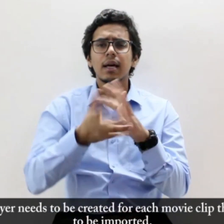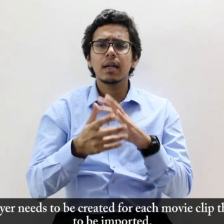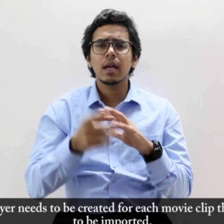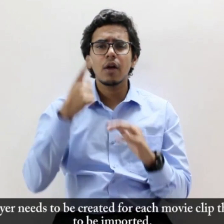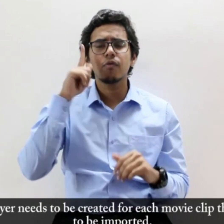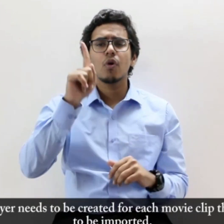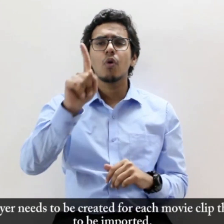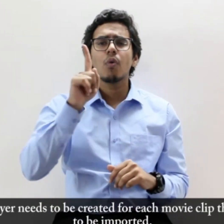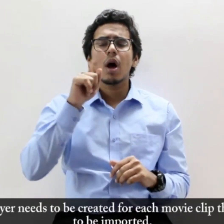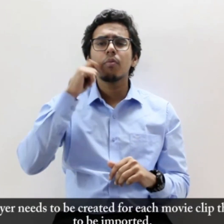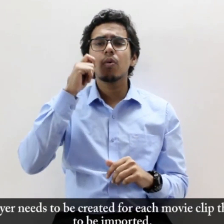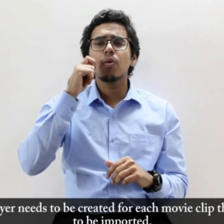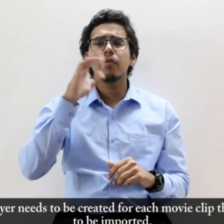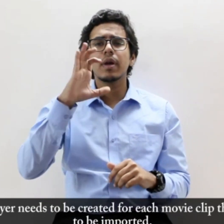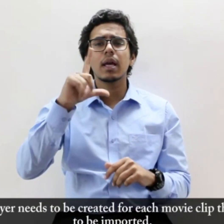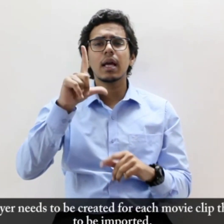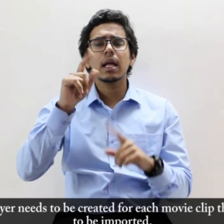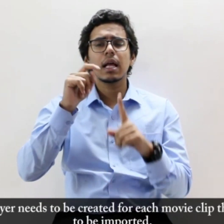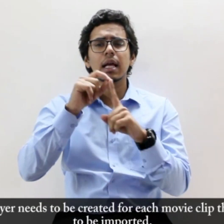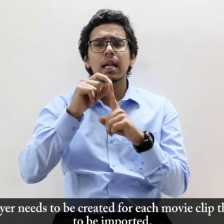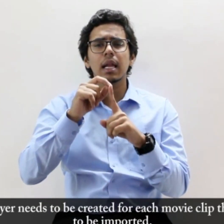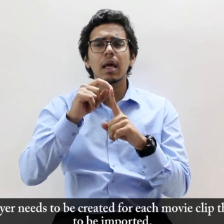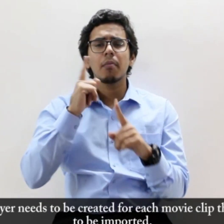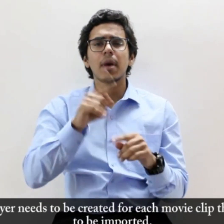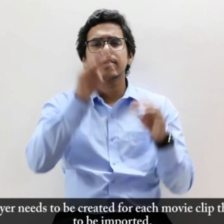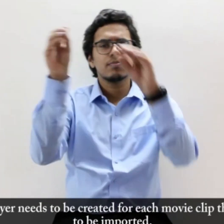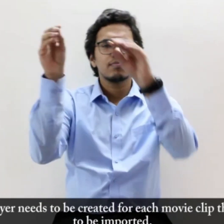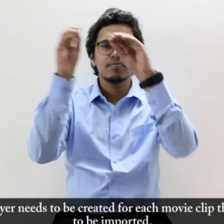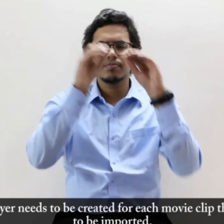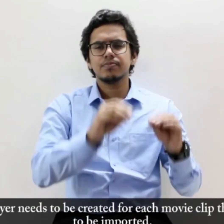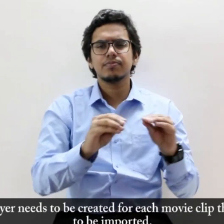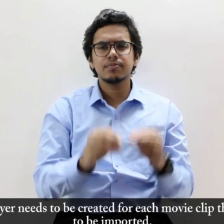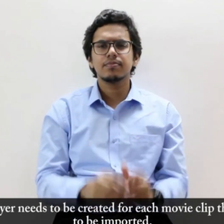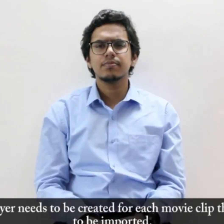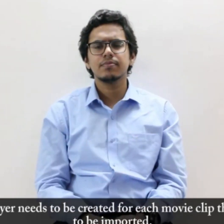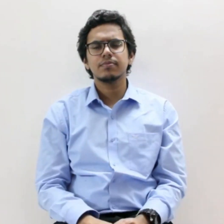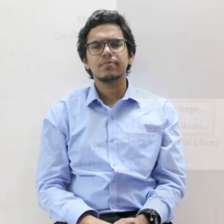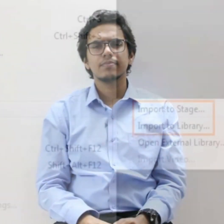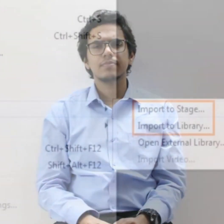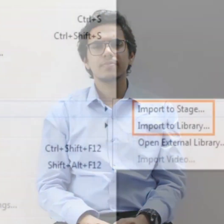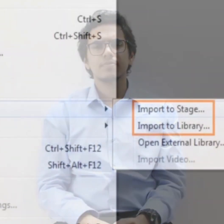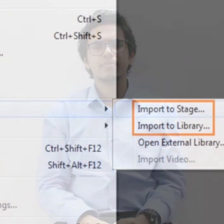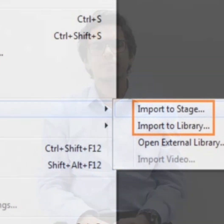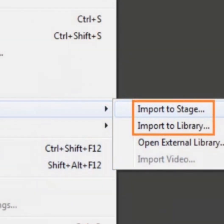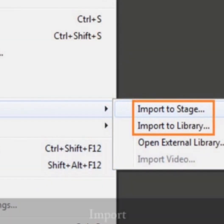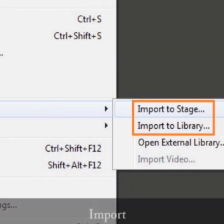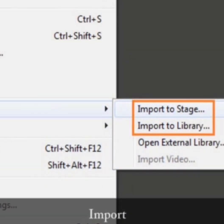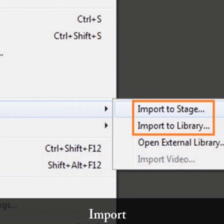to be created for each movie clip that needs to be imported.